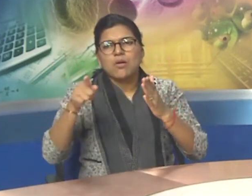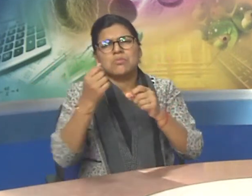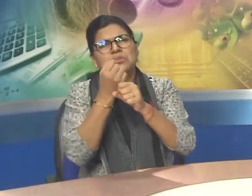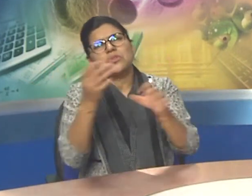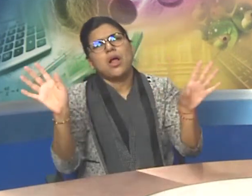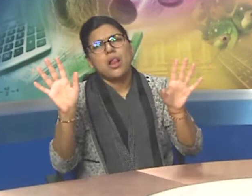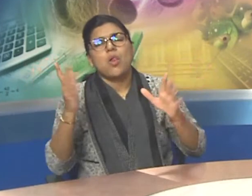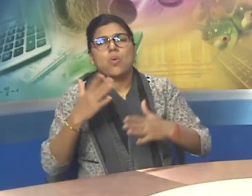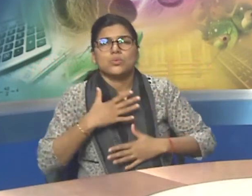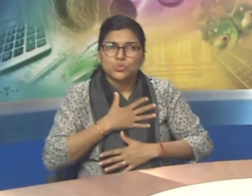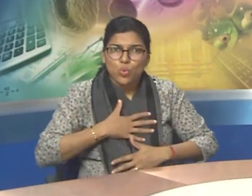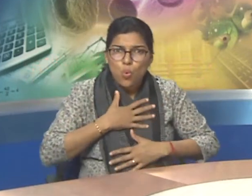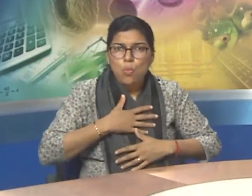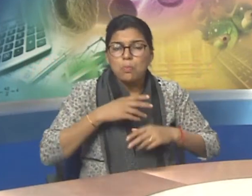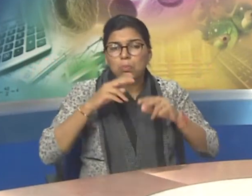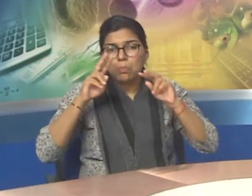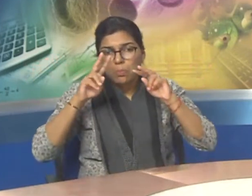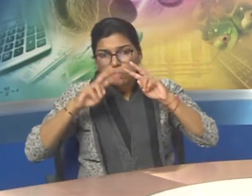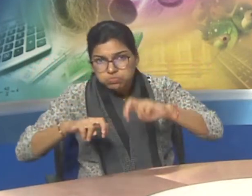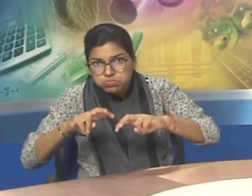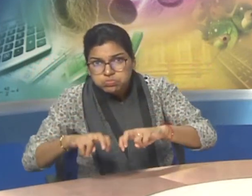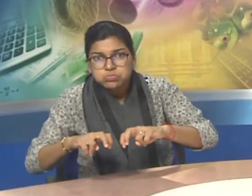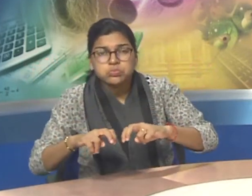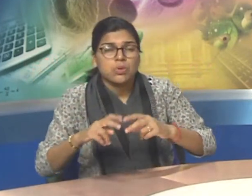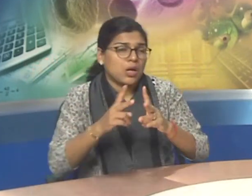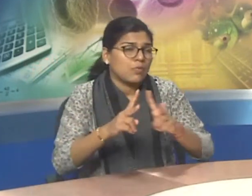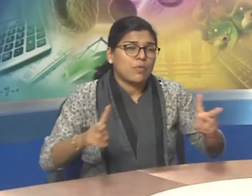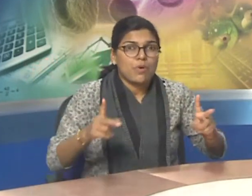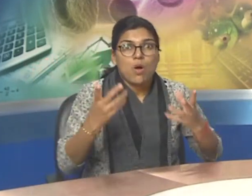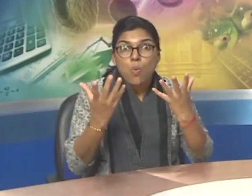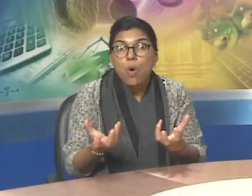respective readers available for every book.